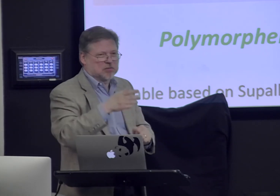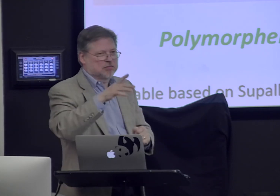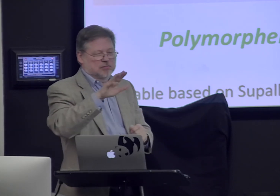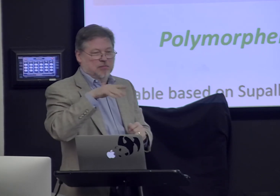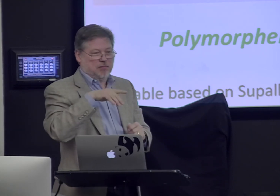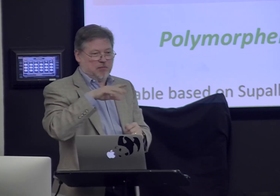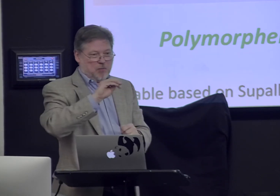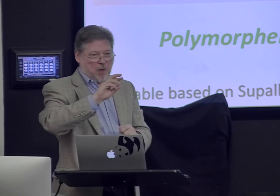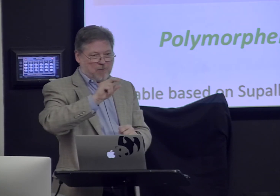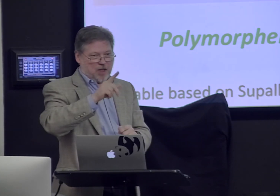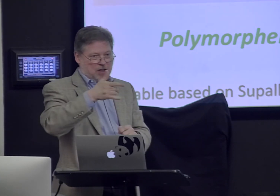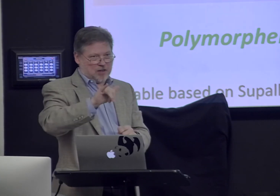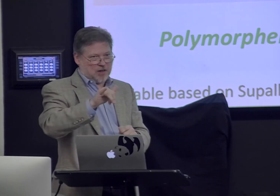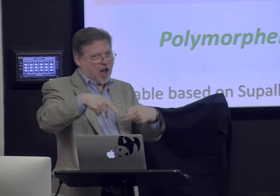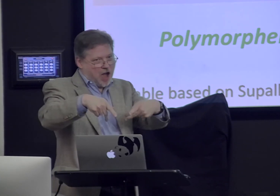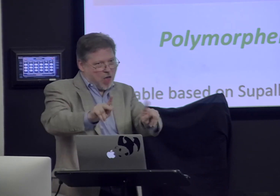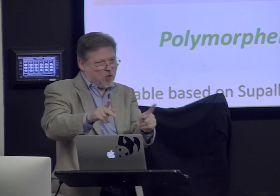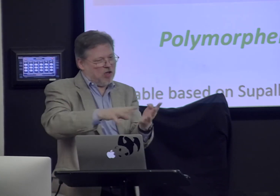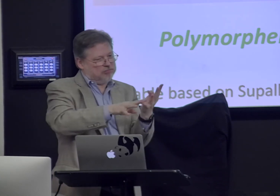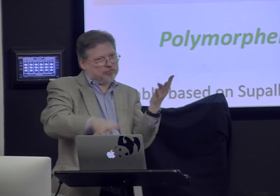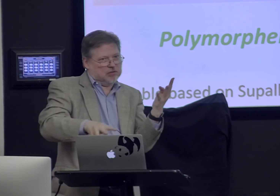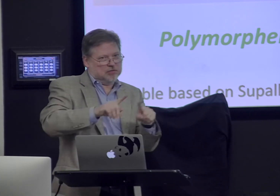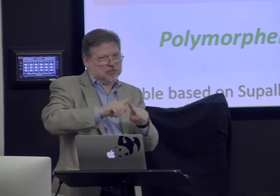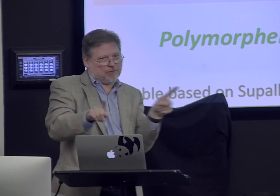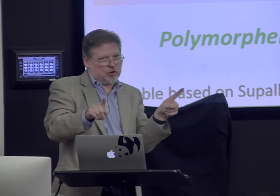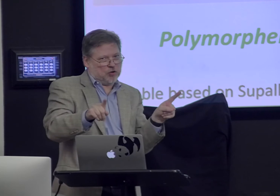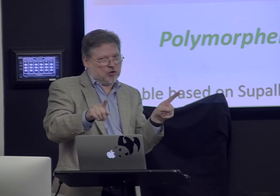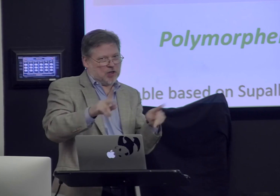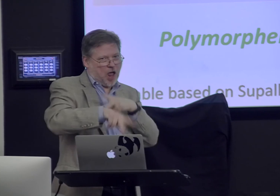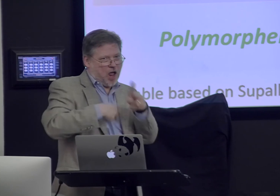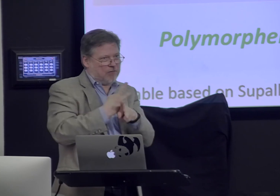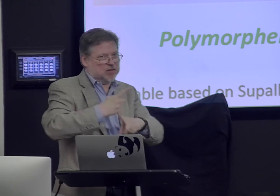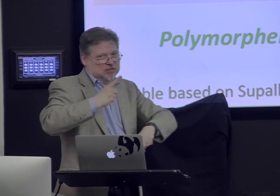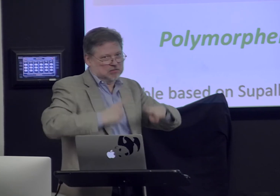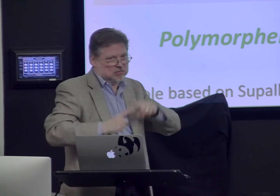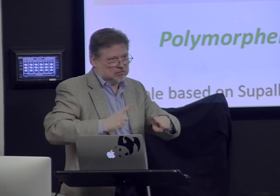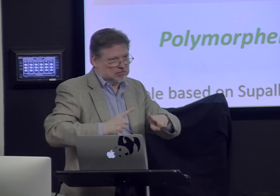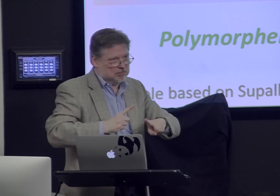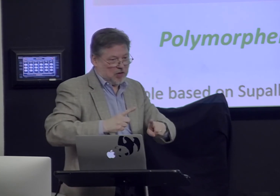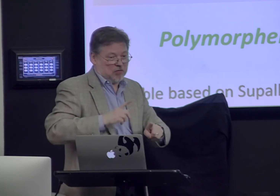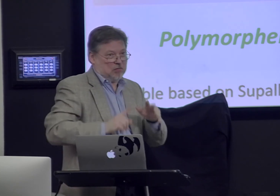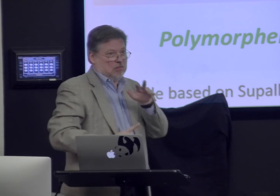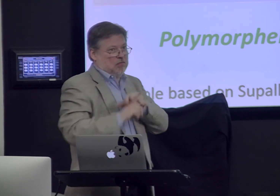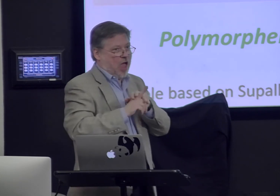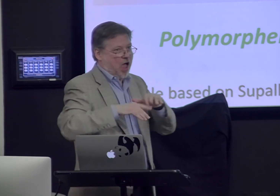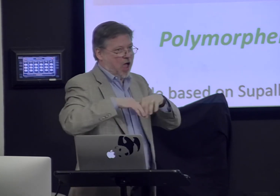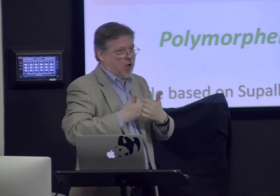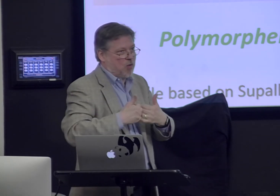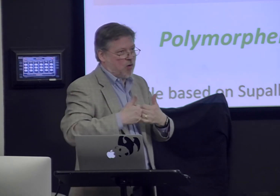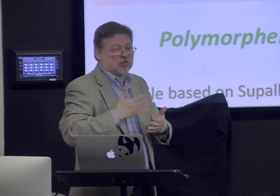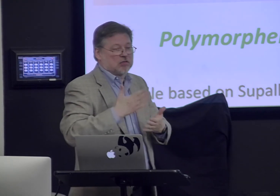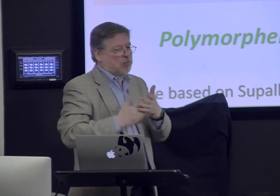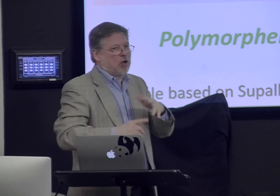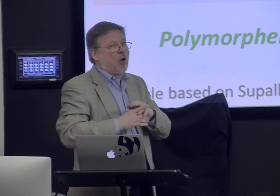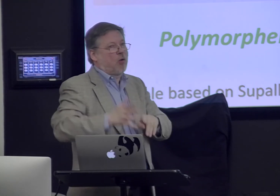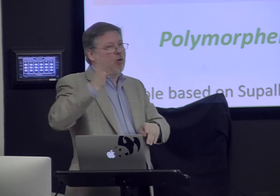fixated on simultaneity and modality and the visual properties of sign language, but there are different types of signs that we